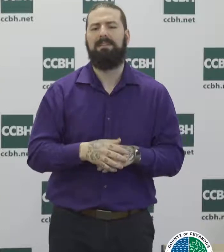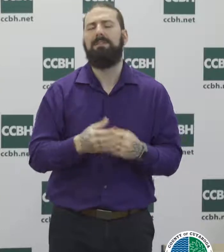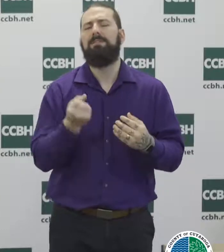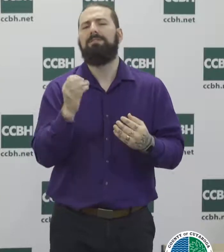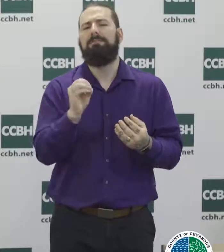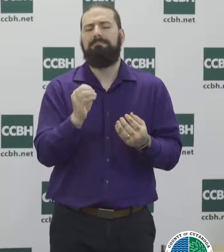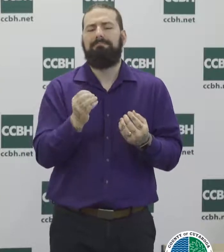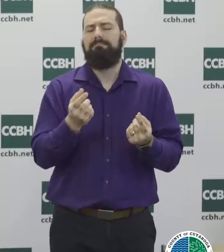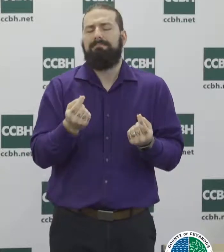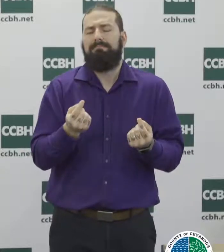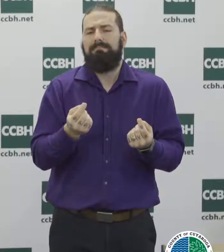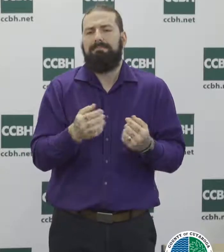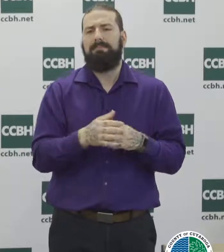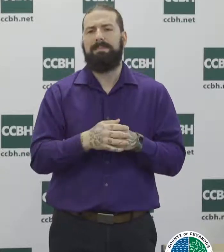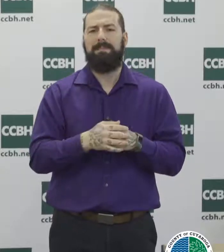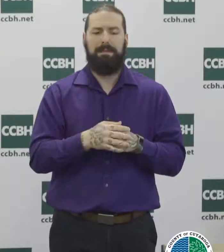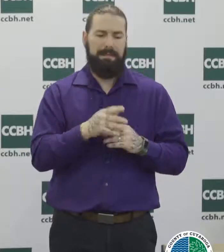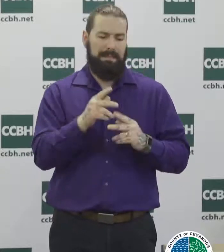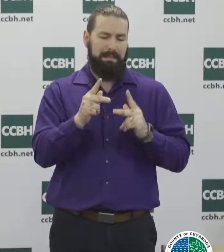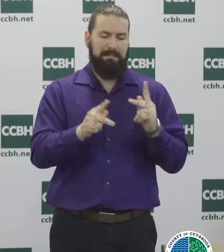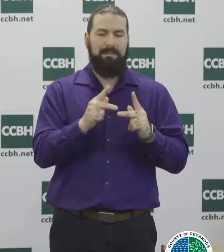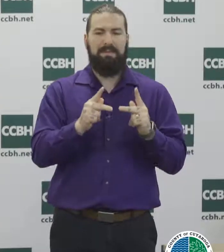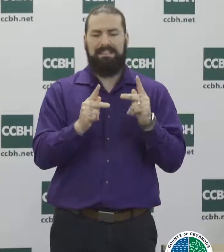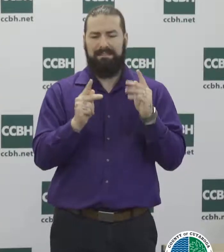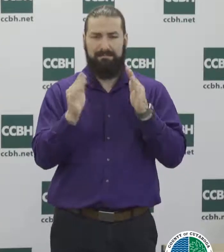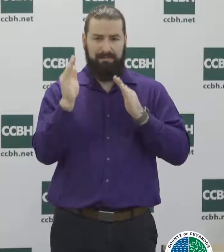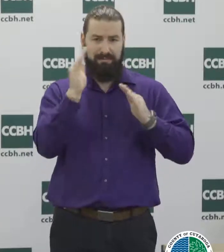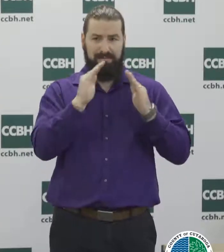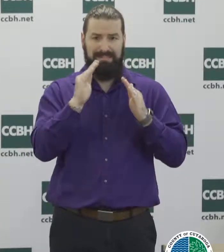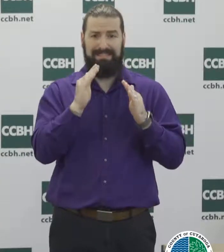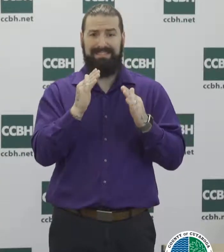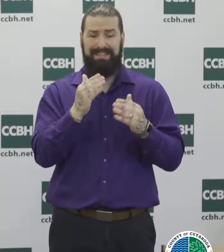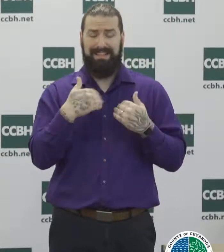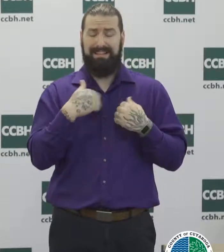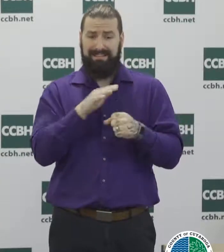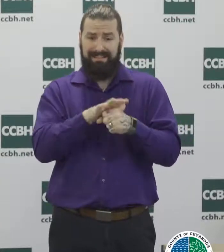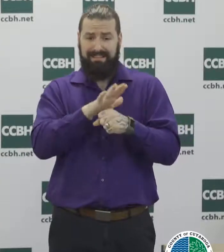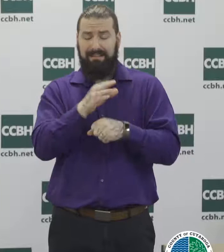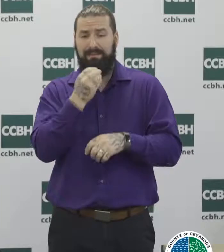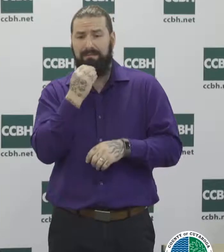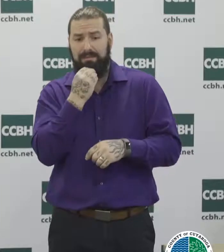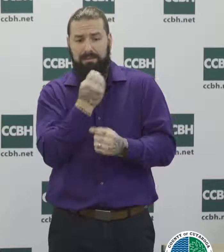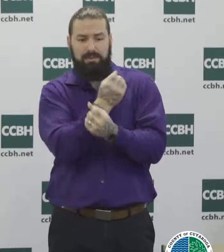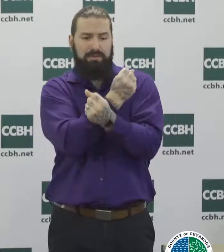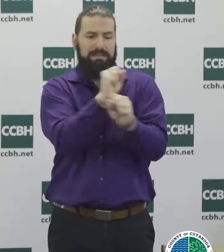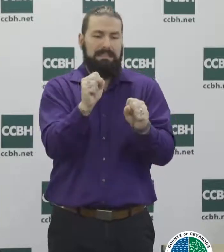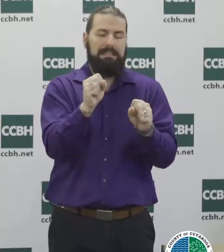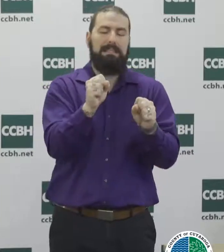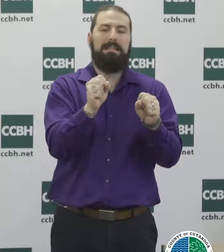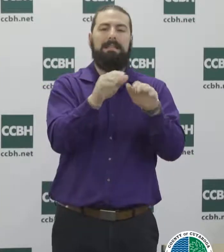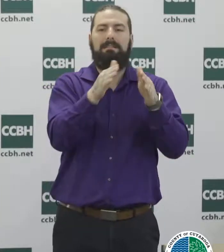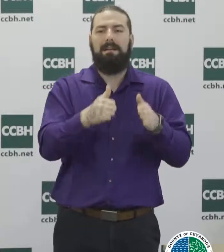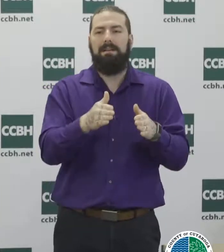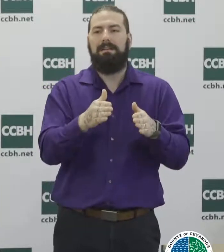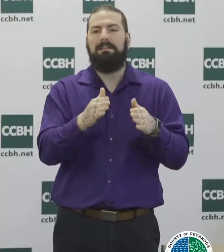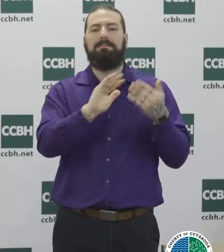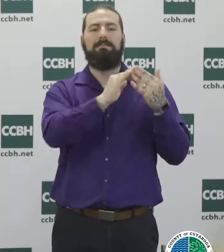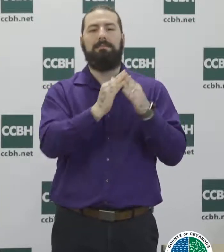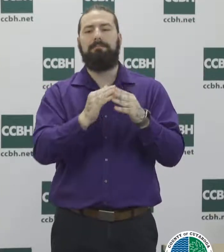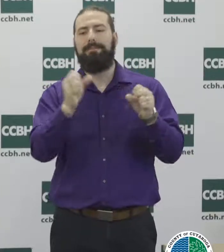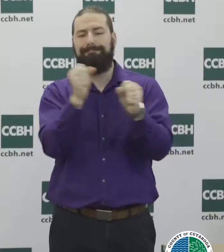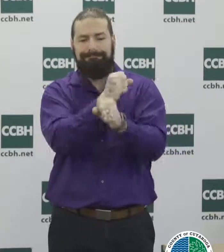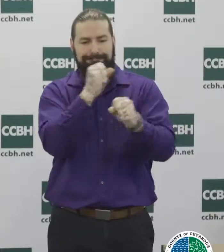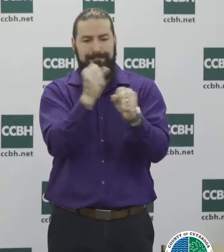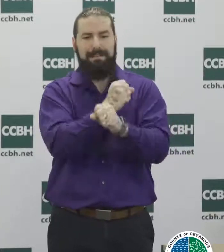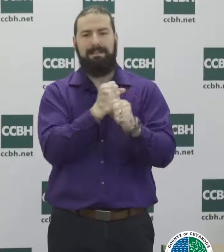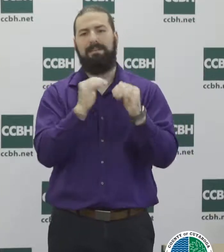community. And people who are worried about having enough food, safe housing, community violence, and